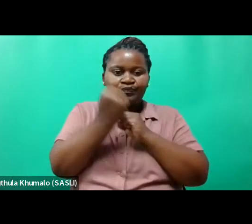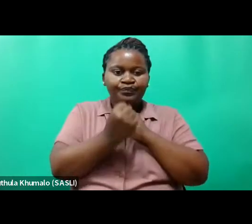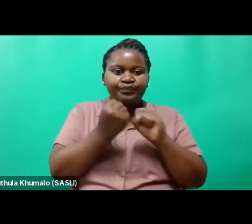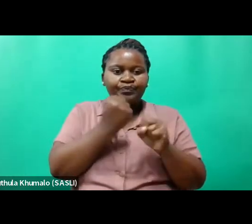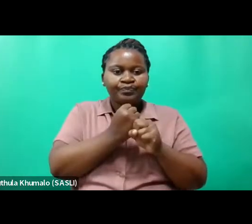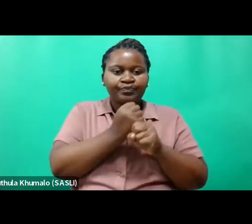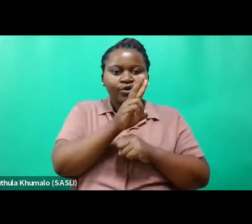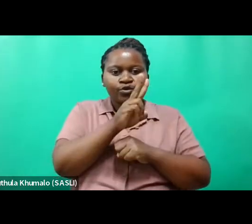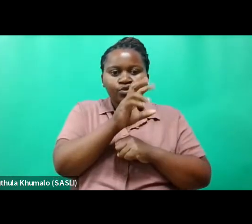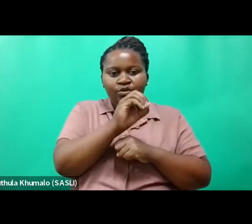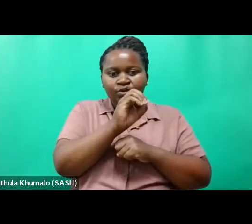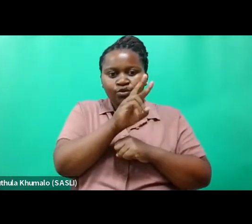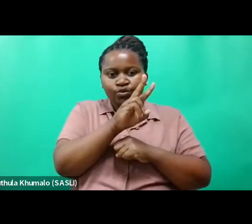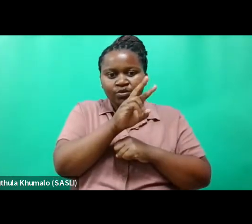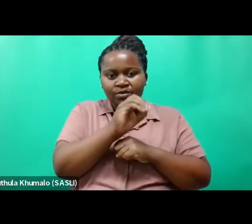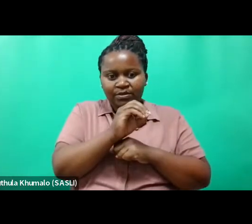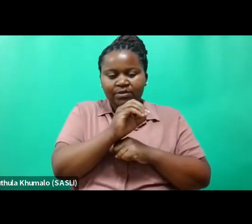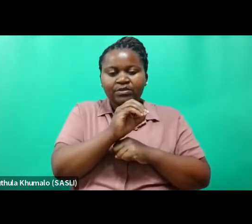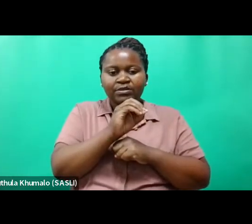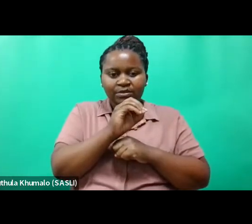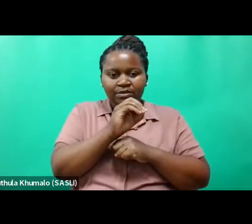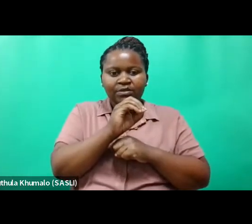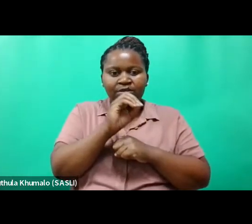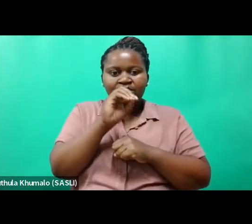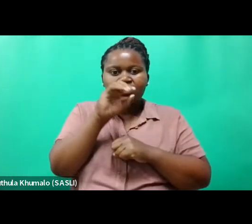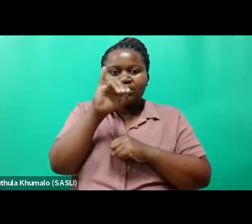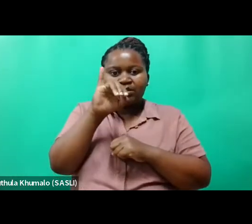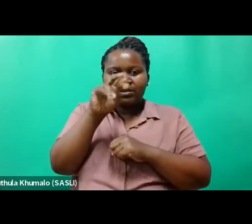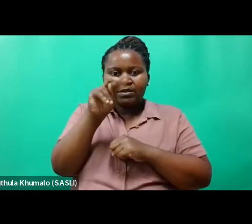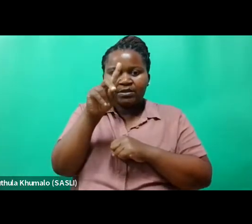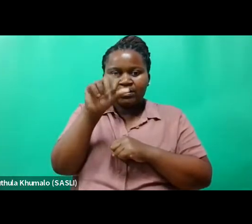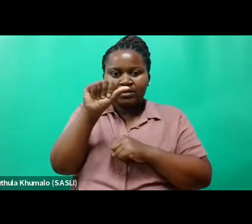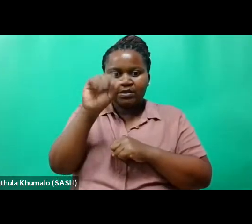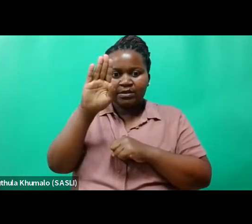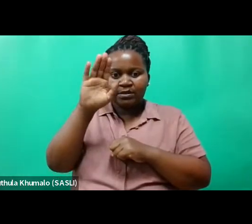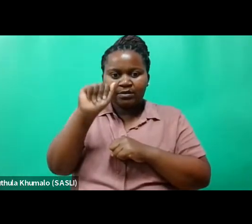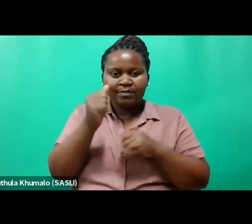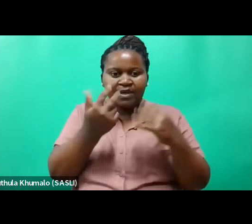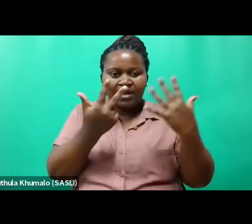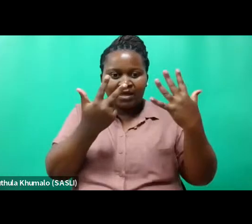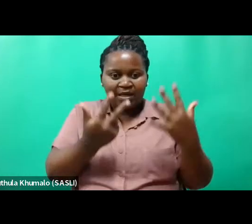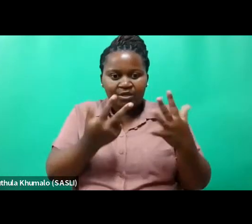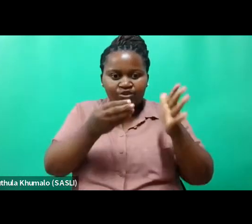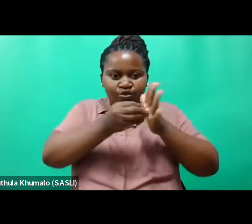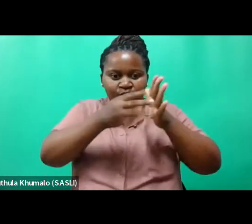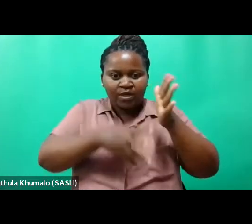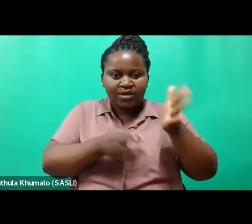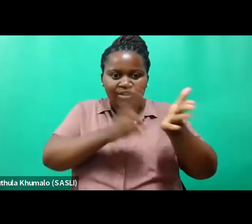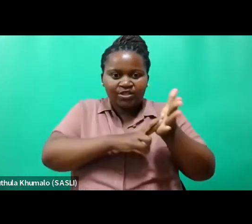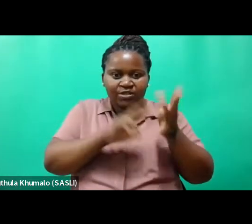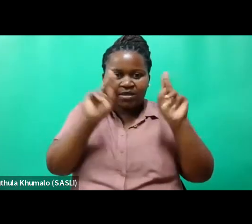the 2020 Indaba, 8 students were registered at UKZN. In